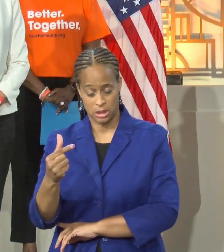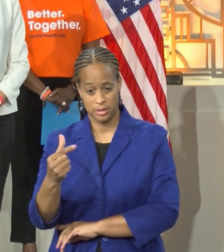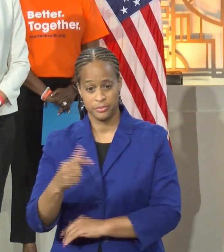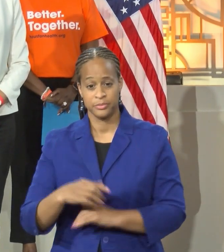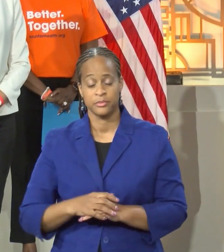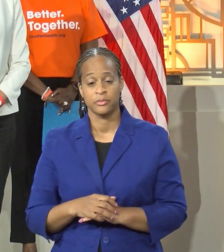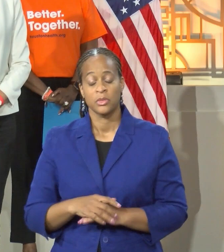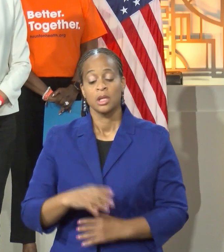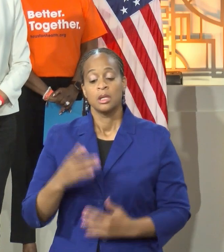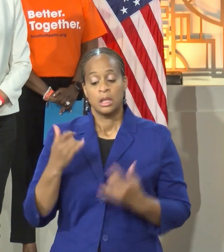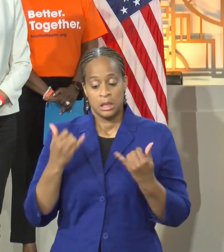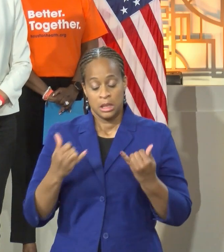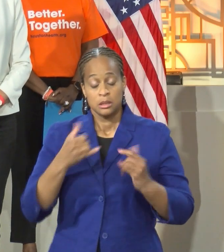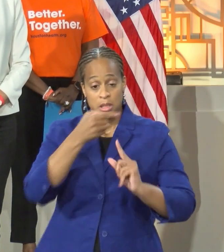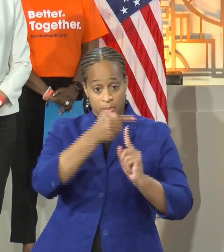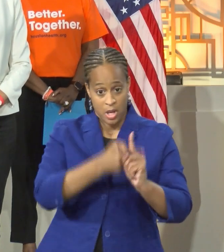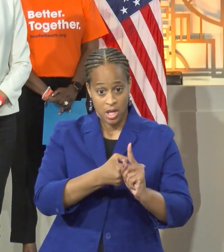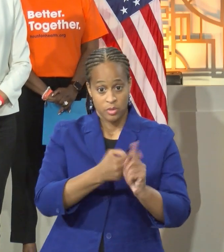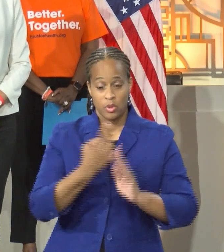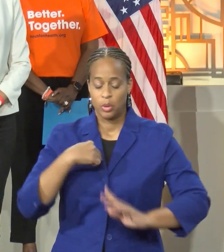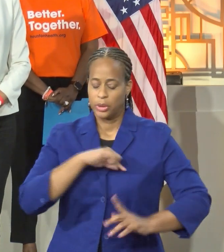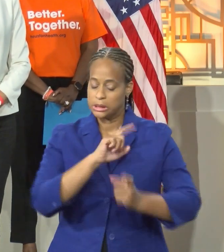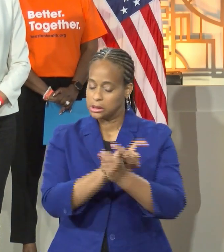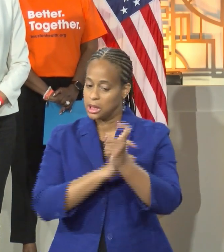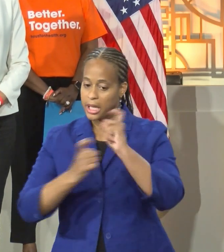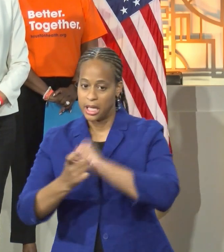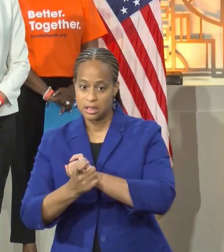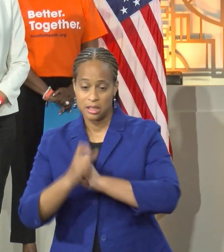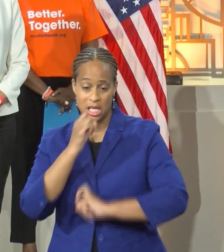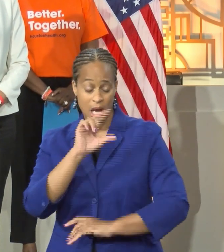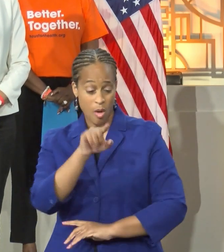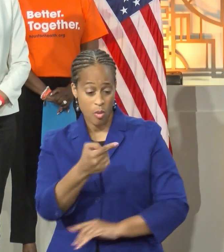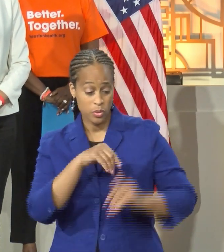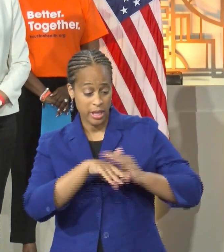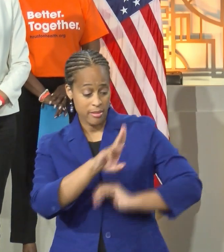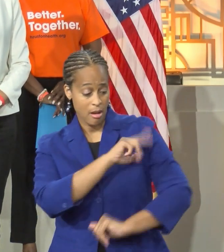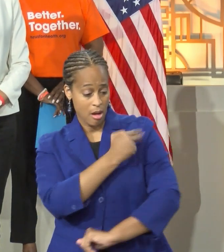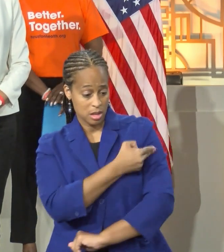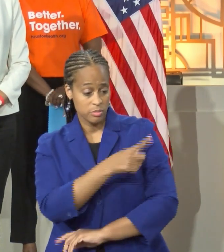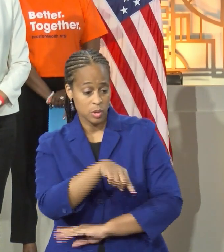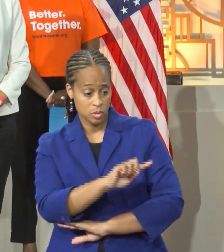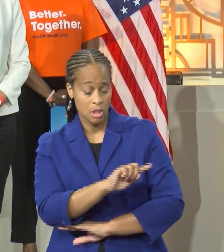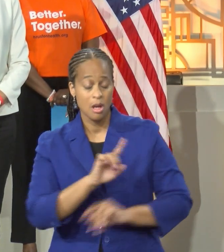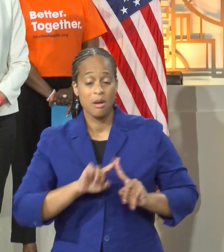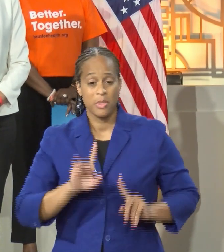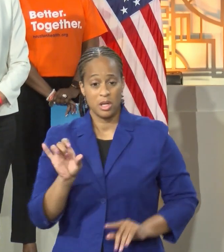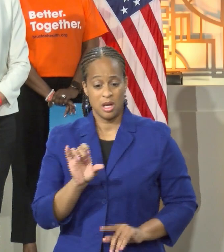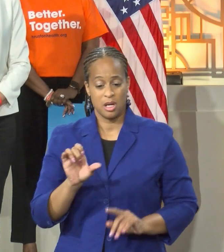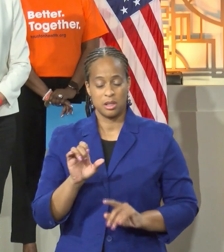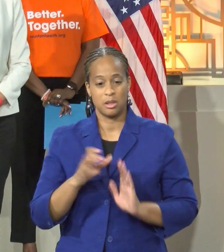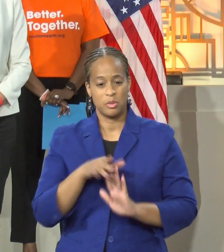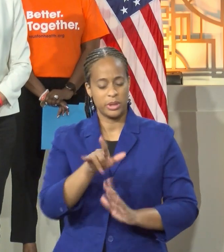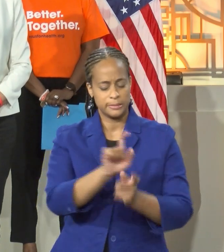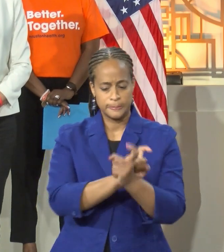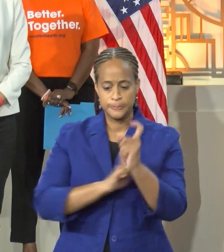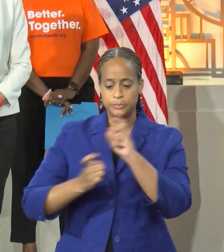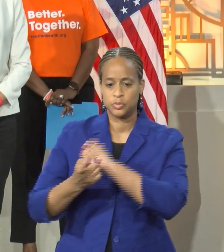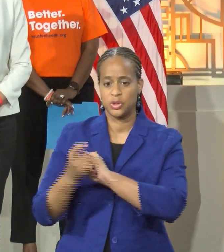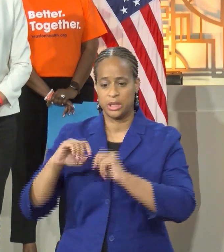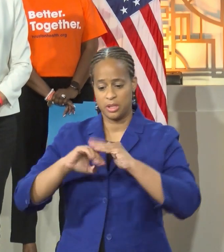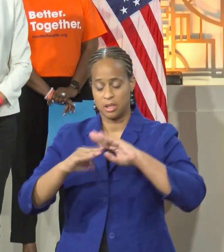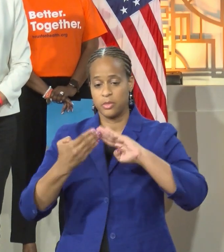This is the month when we turn this around, not just in our hospitals, but we return this virus, we turn it around in